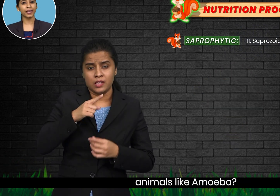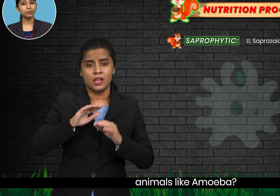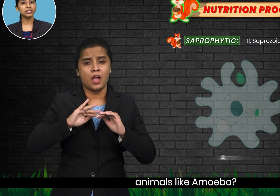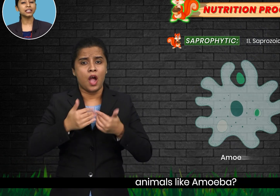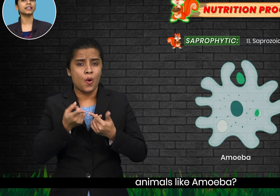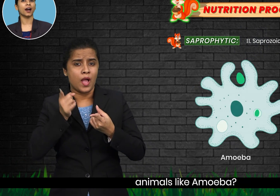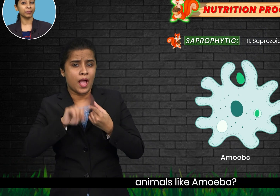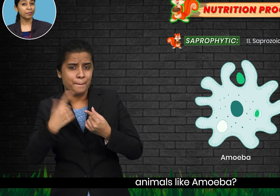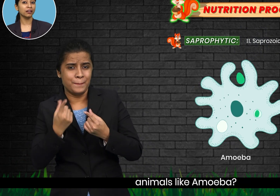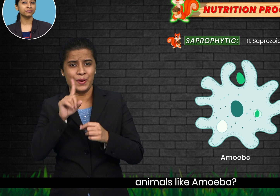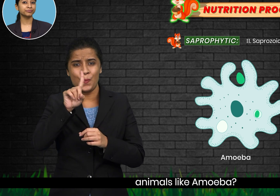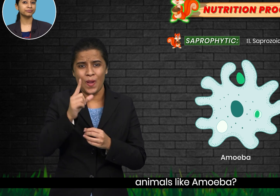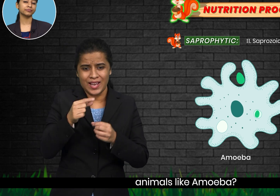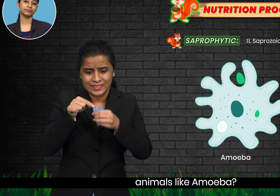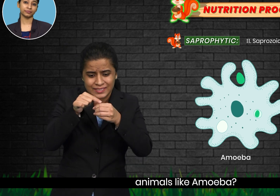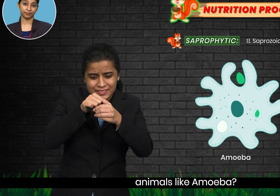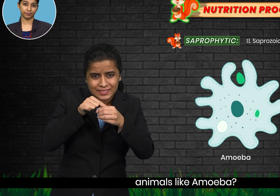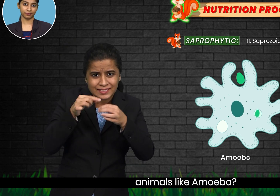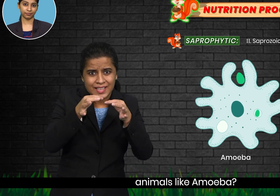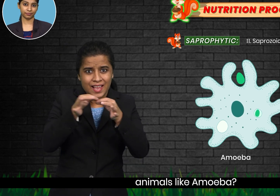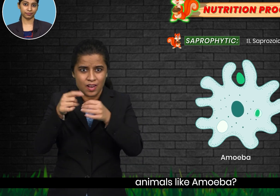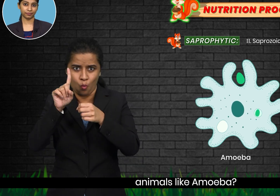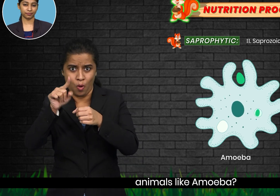unicellular animals like amoeba?